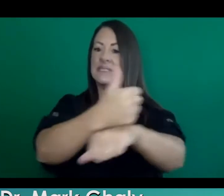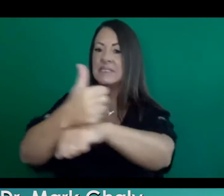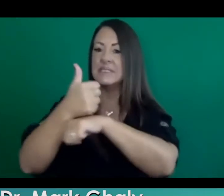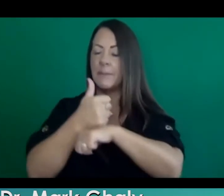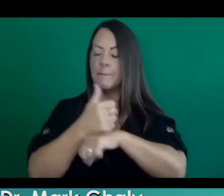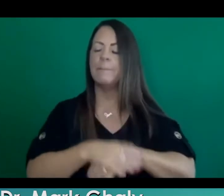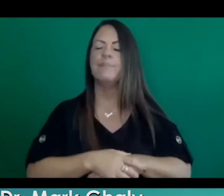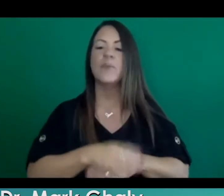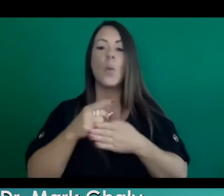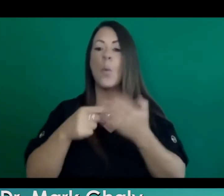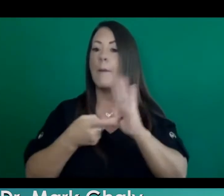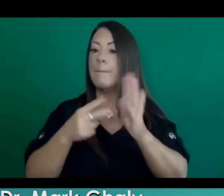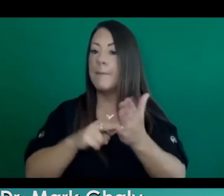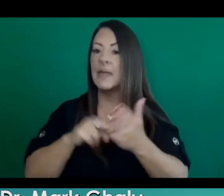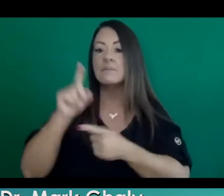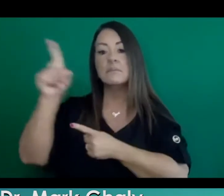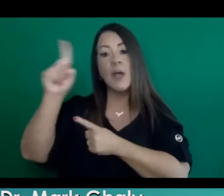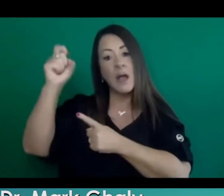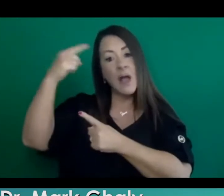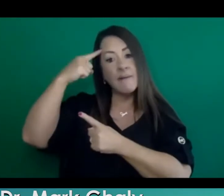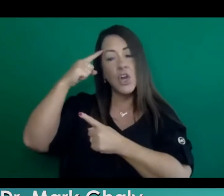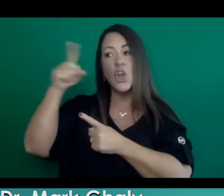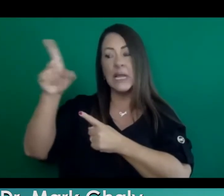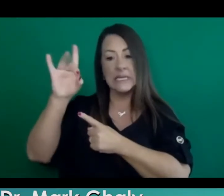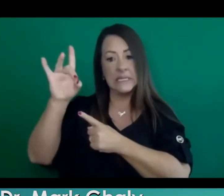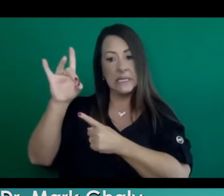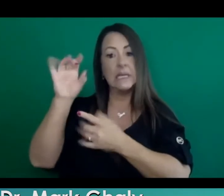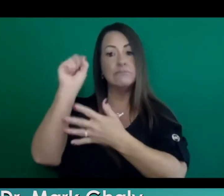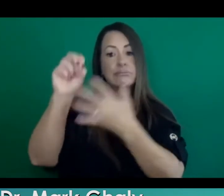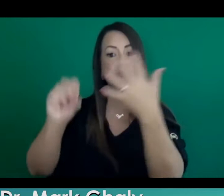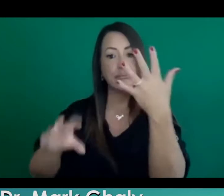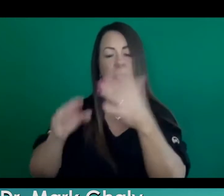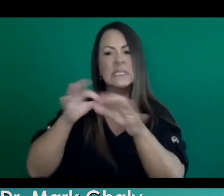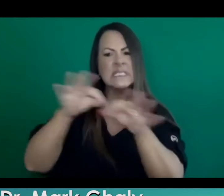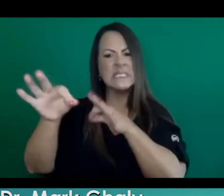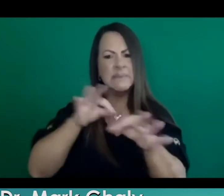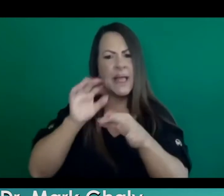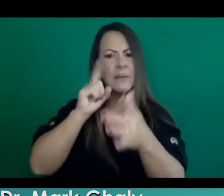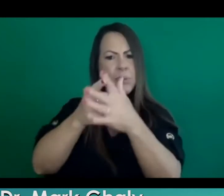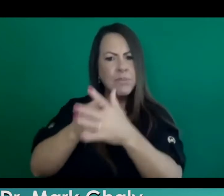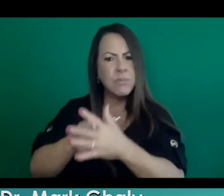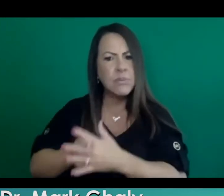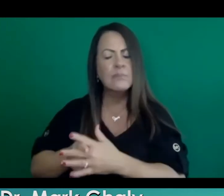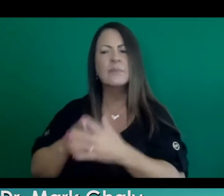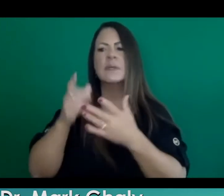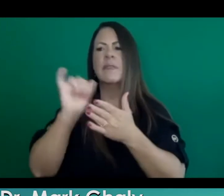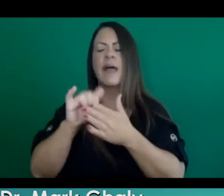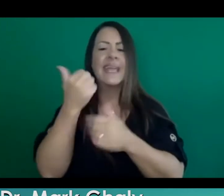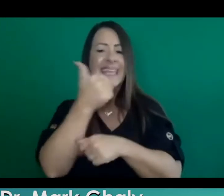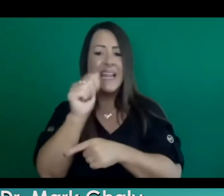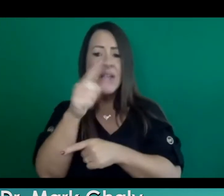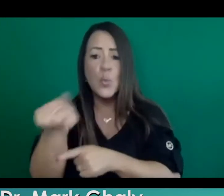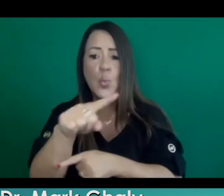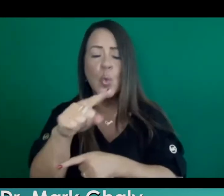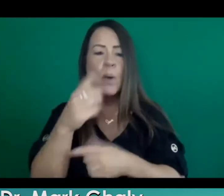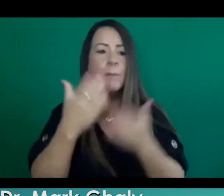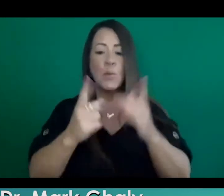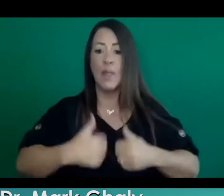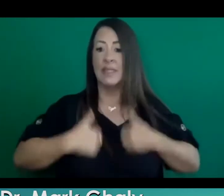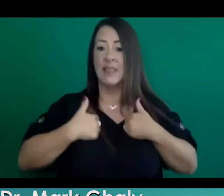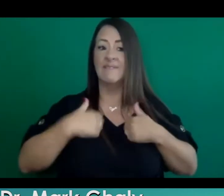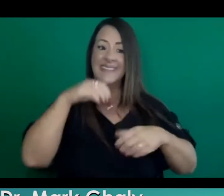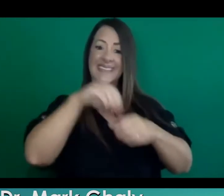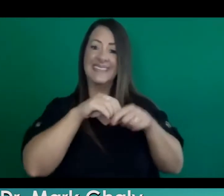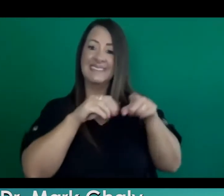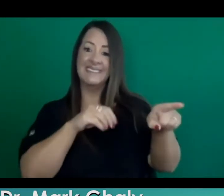specifically? The governor raised some of these points, but I'll drive them home once again. Anyone who's either a resident of a shelter for